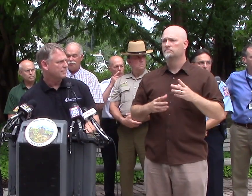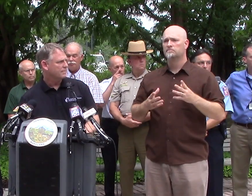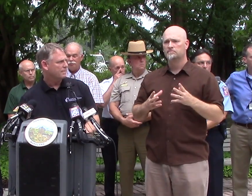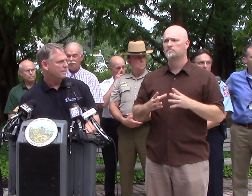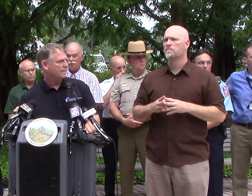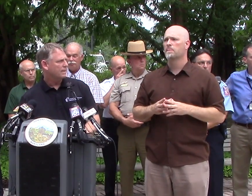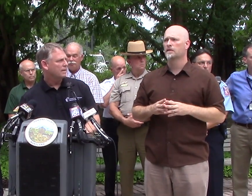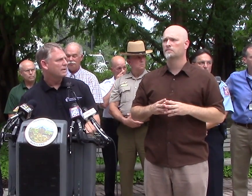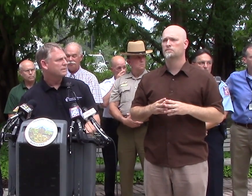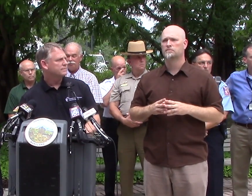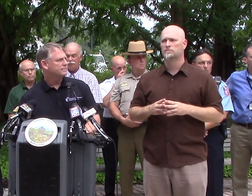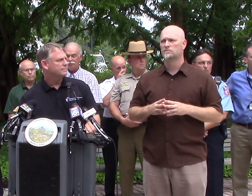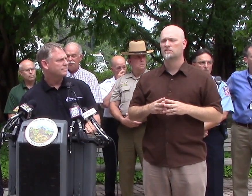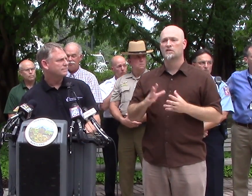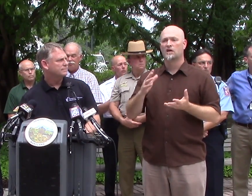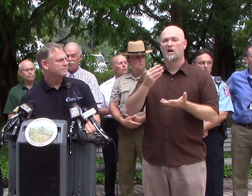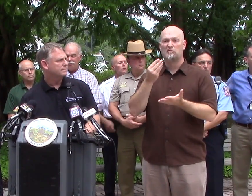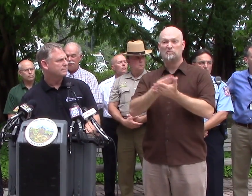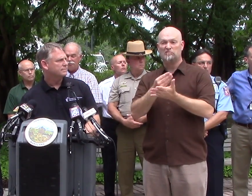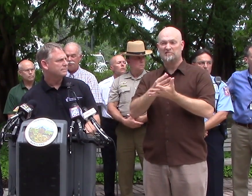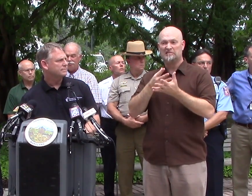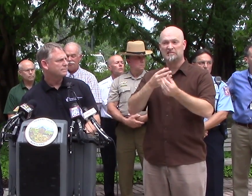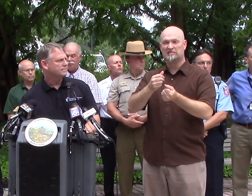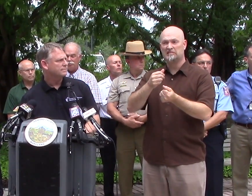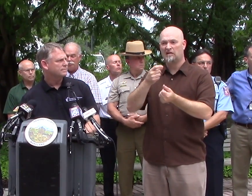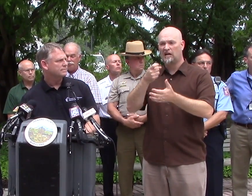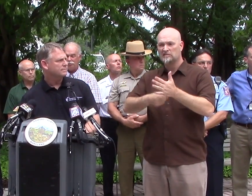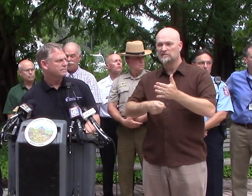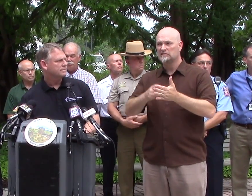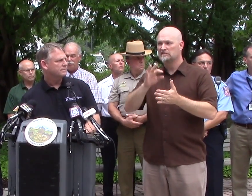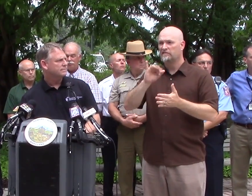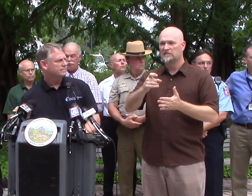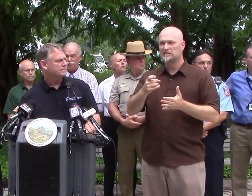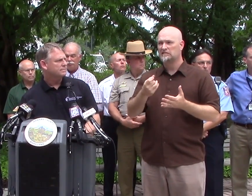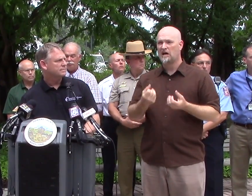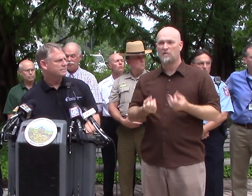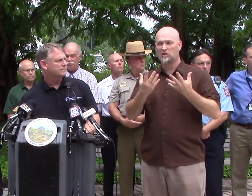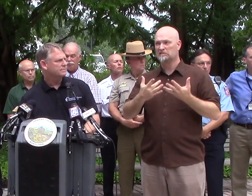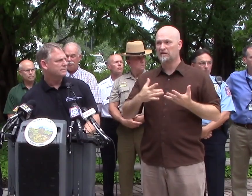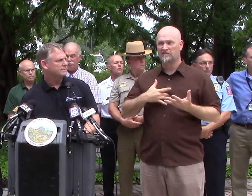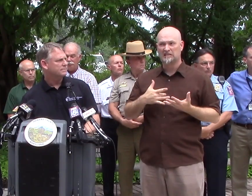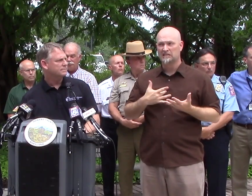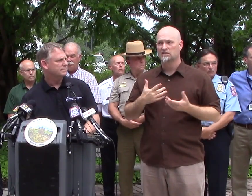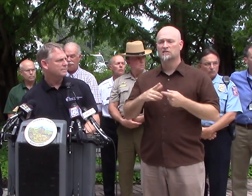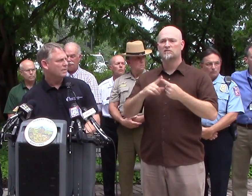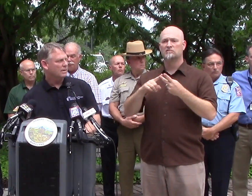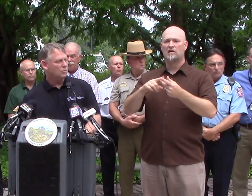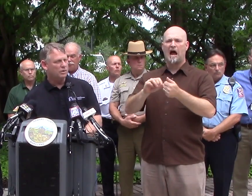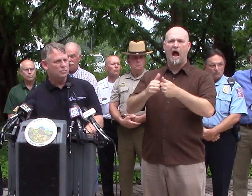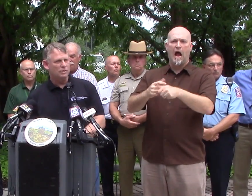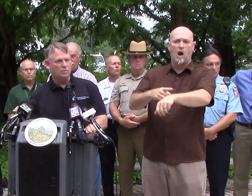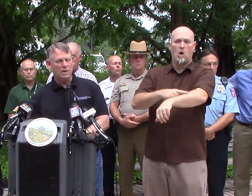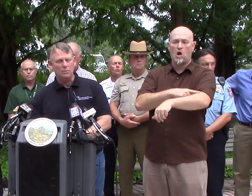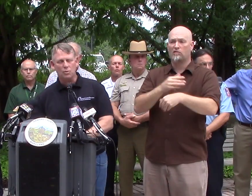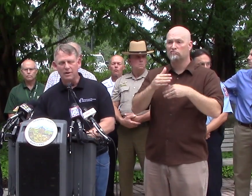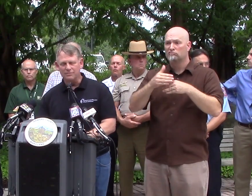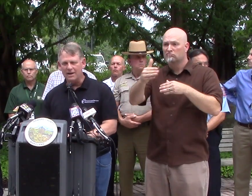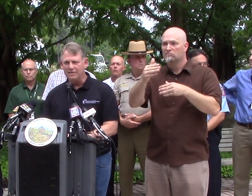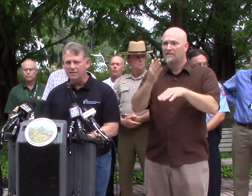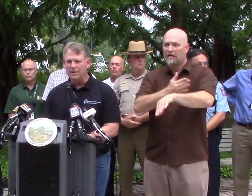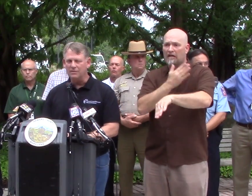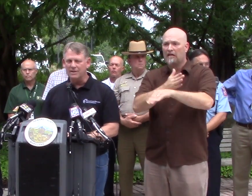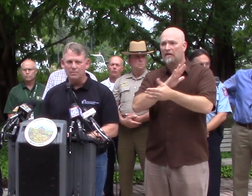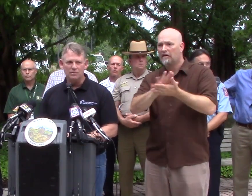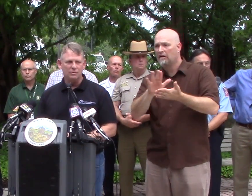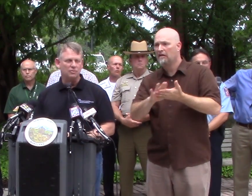in money terms and in terms of the time frame for cleanup and getting Main Street back open? Okay, the question was, are we able to